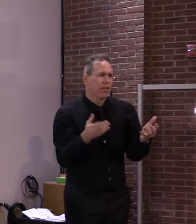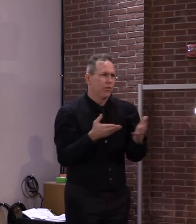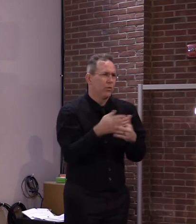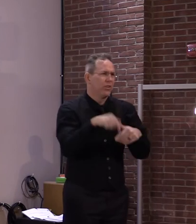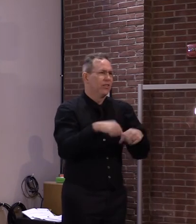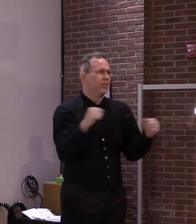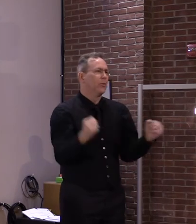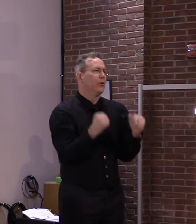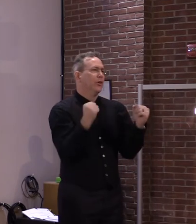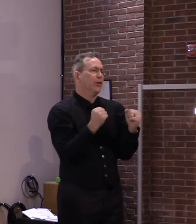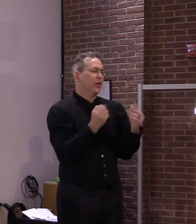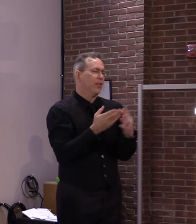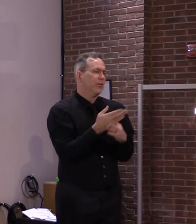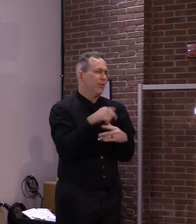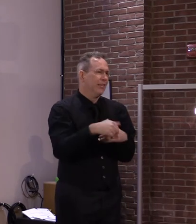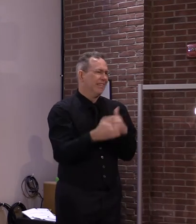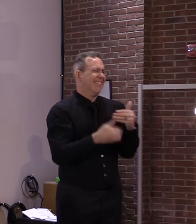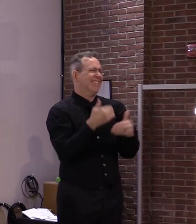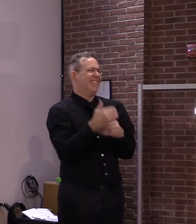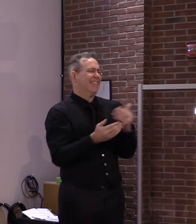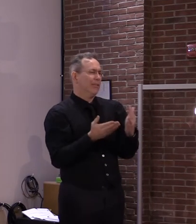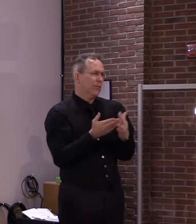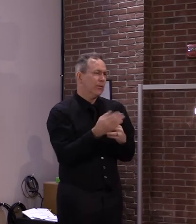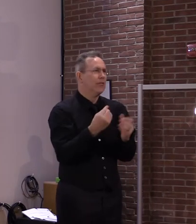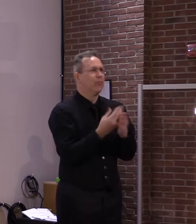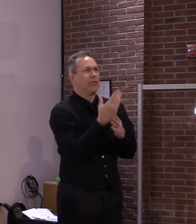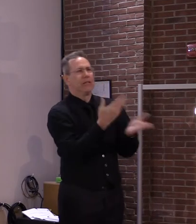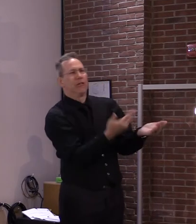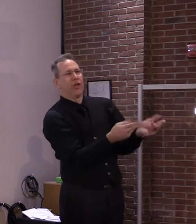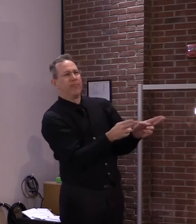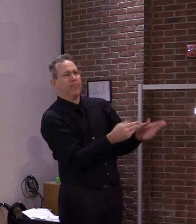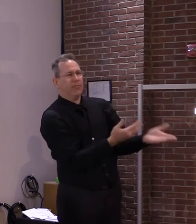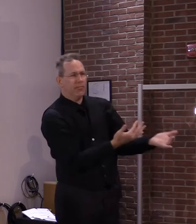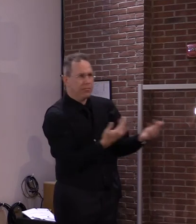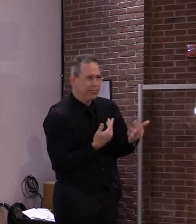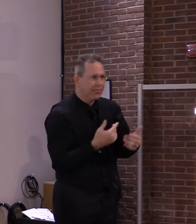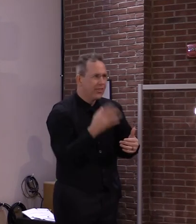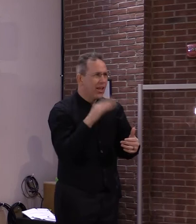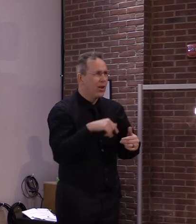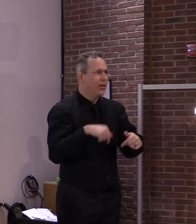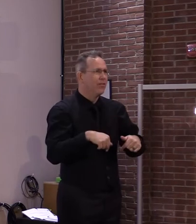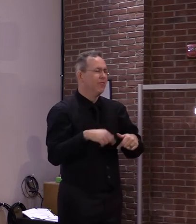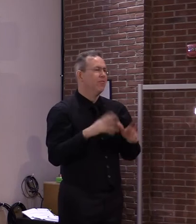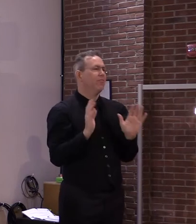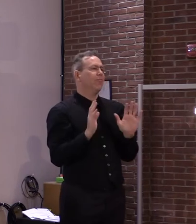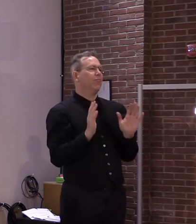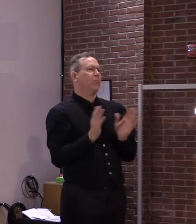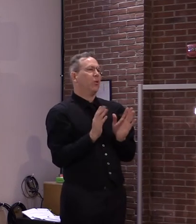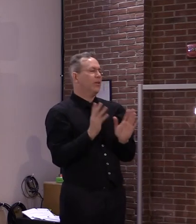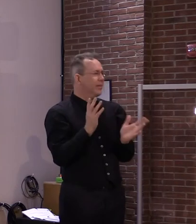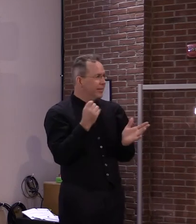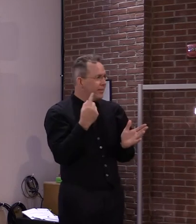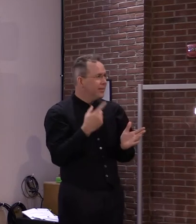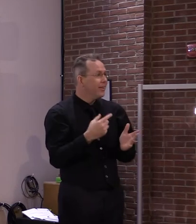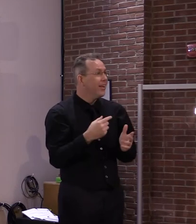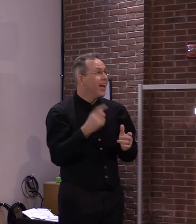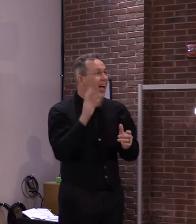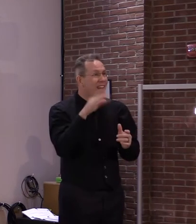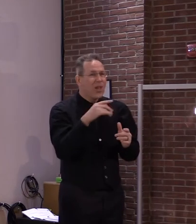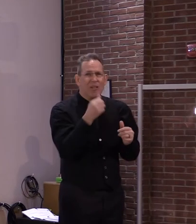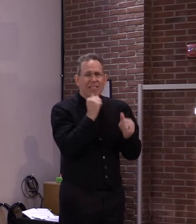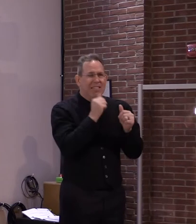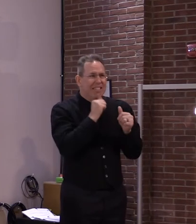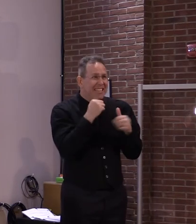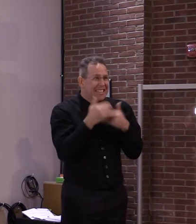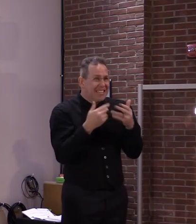inside more um in confined spaces and so forth once we can get out get into the spring and we can get outside